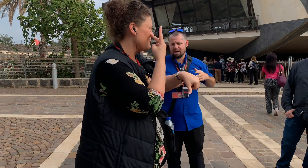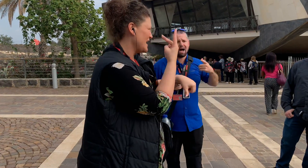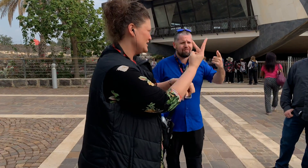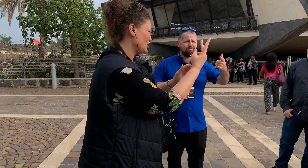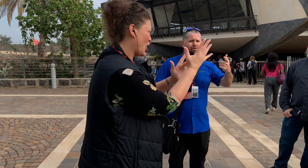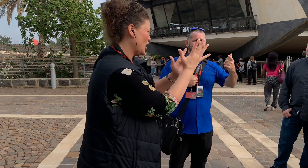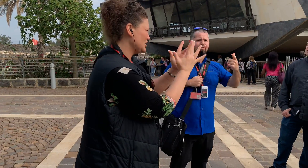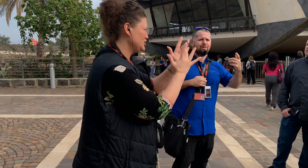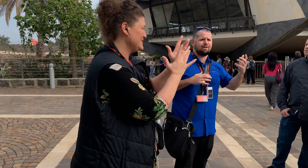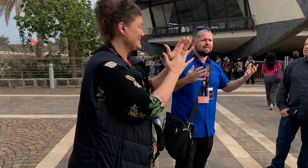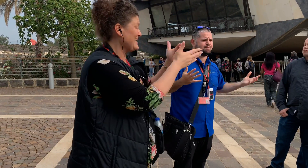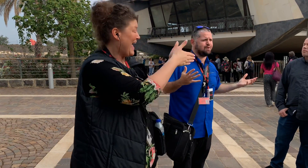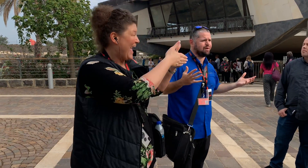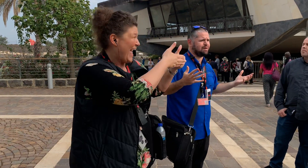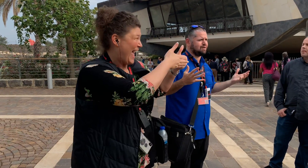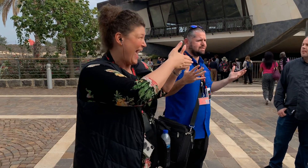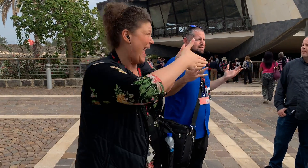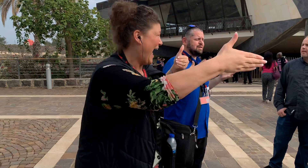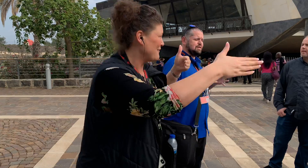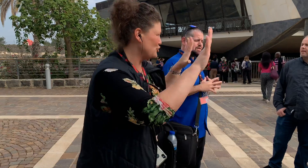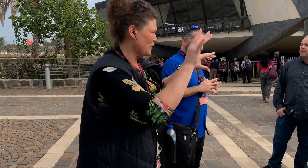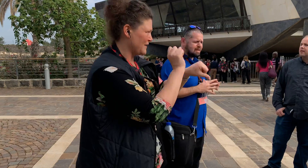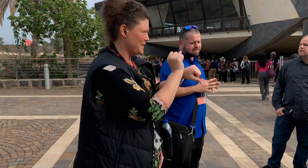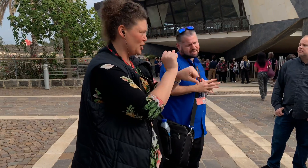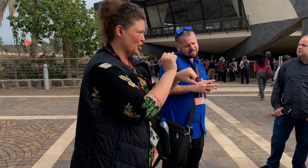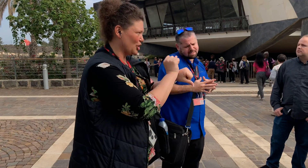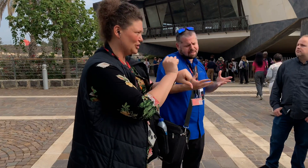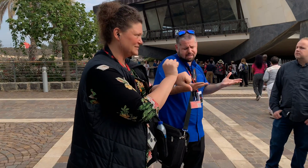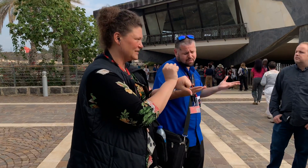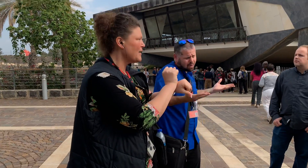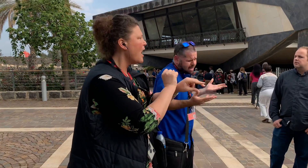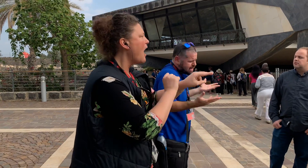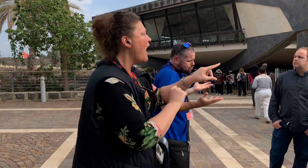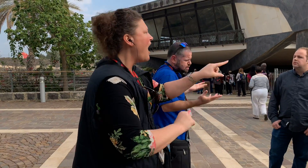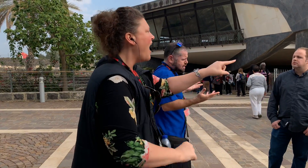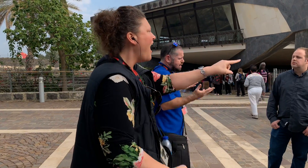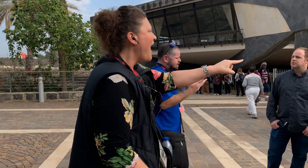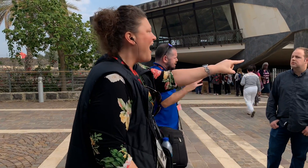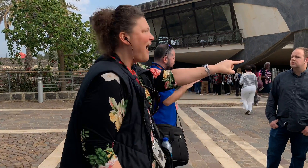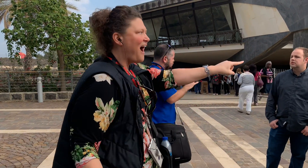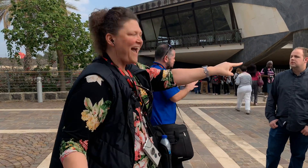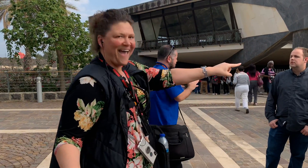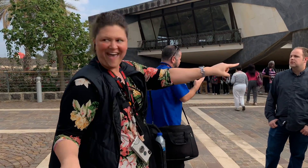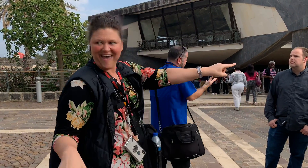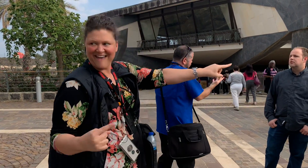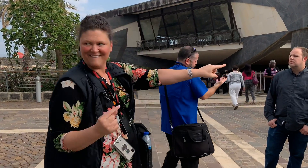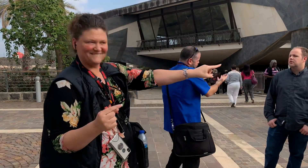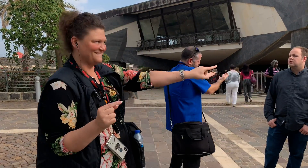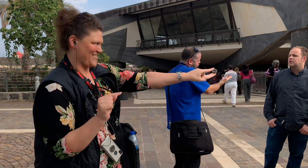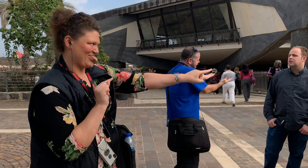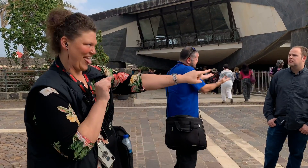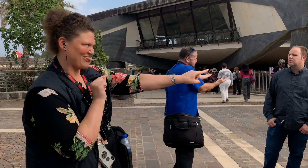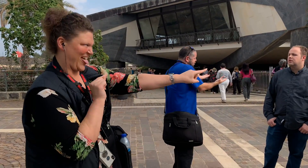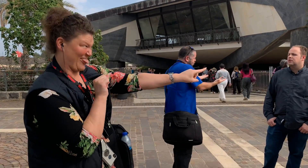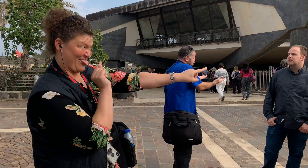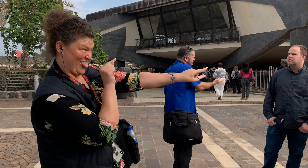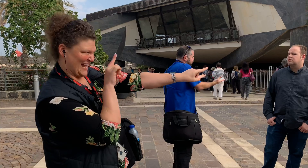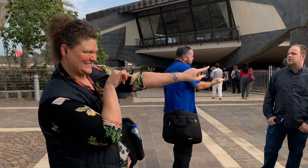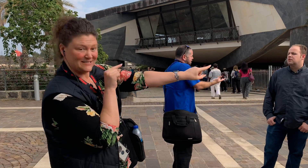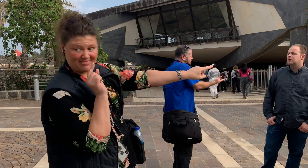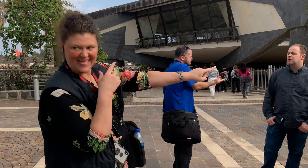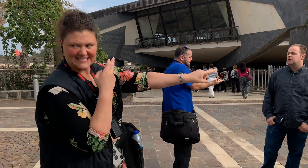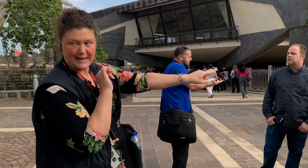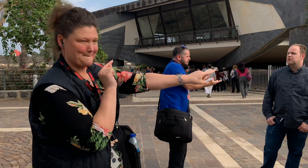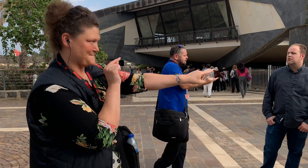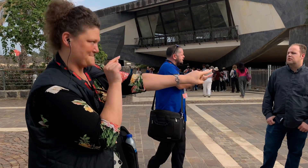him after these miracles. So that's quite interesting to say, to answer your